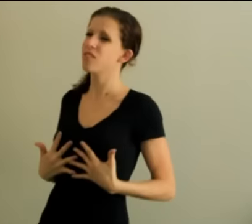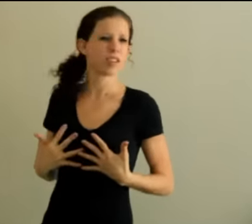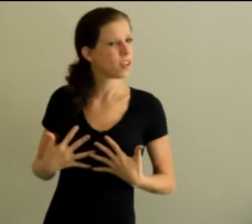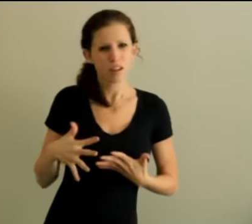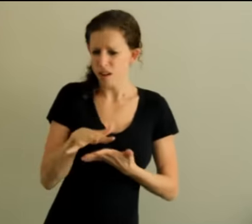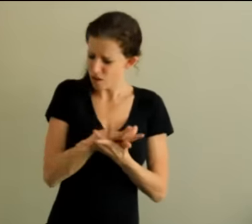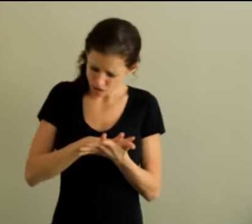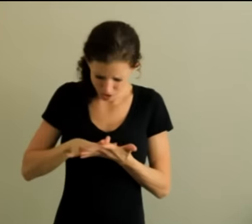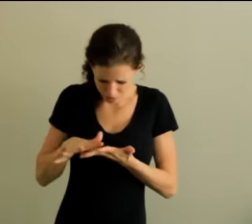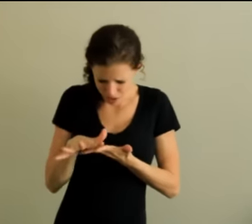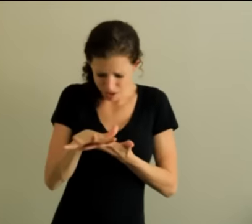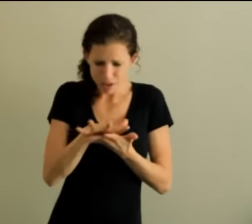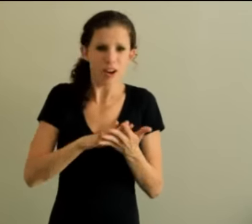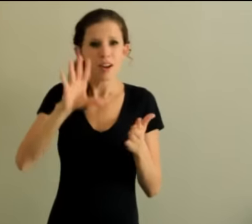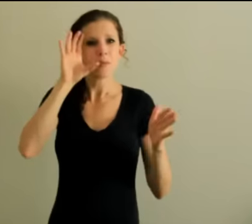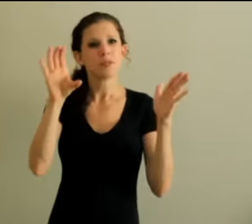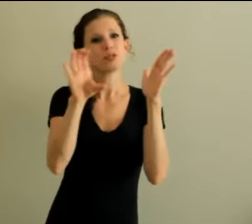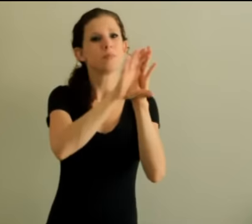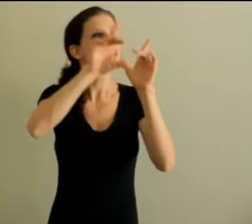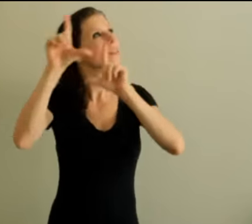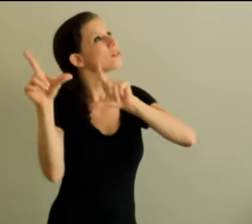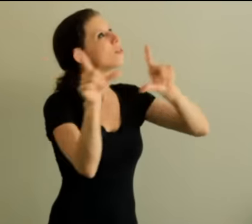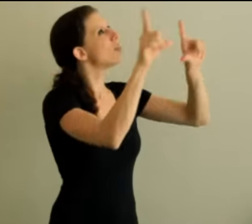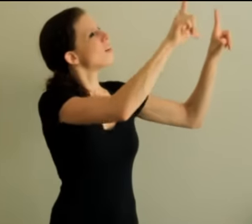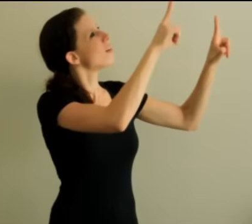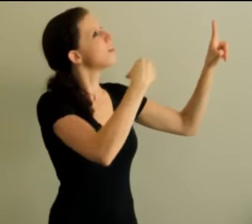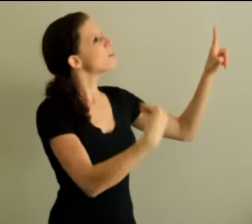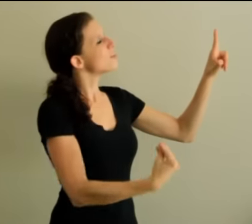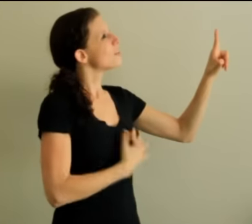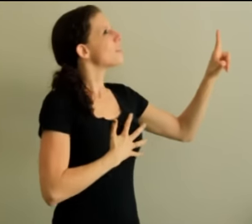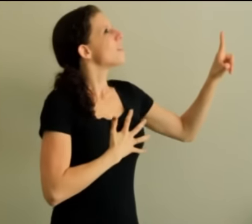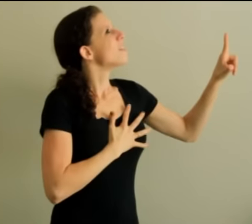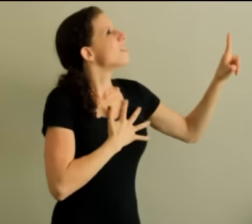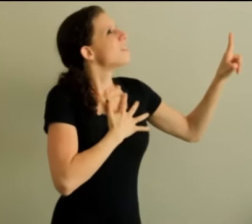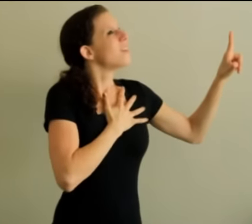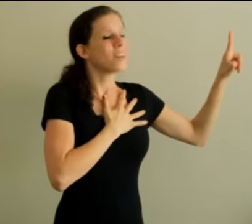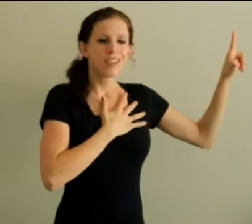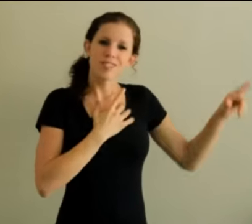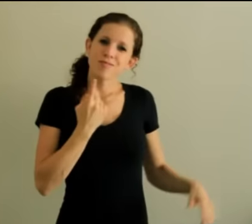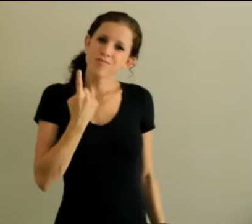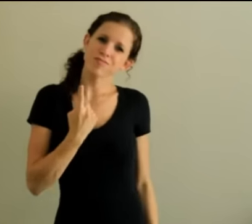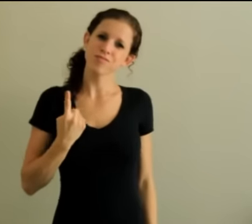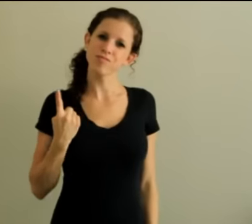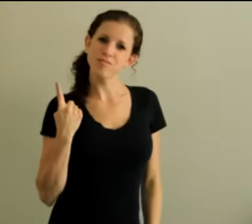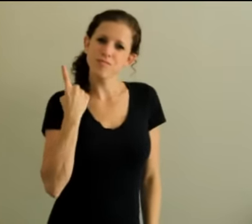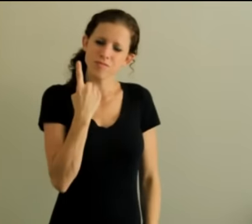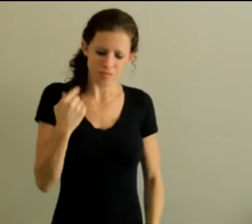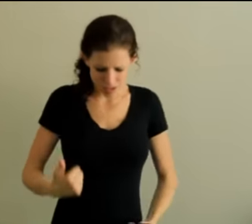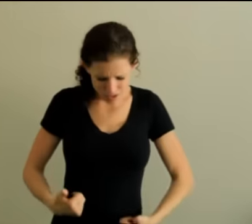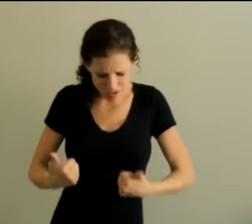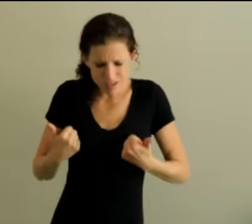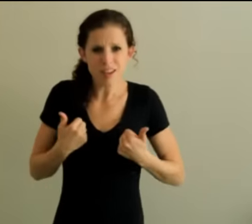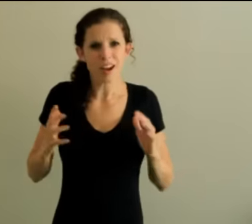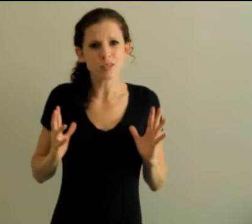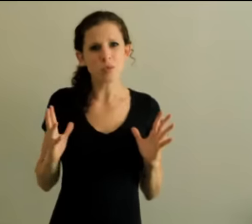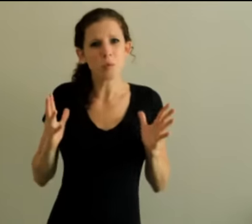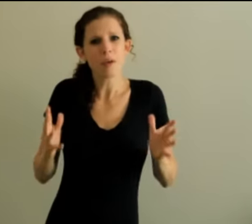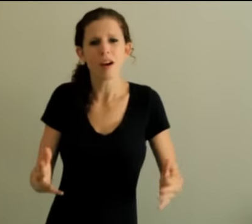I could, it'd all be great But your picture on my wall It reminds me that it's not so